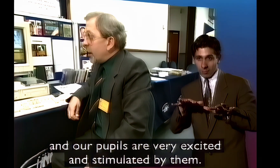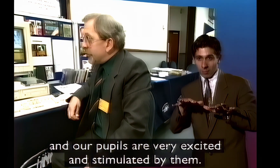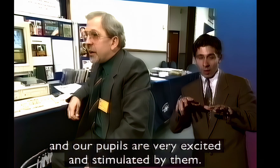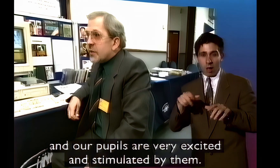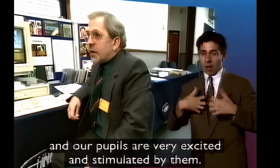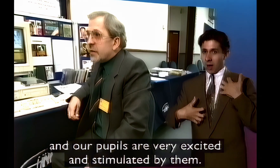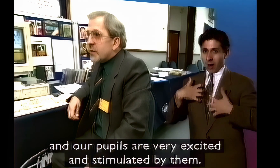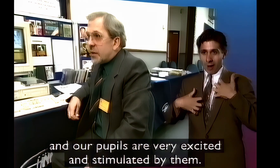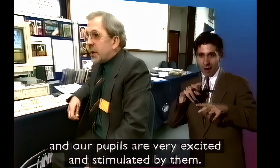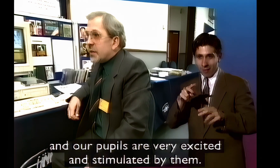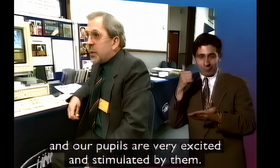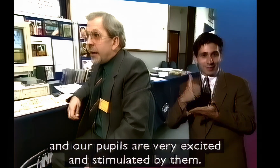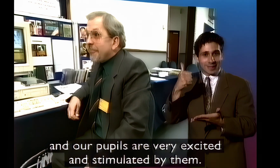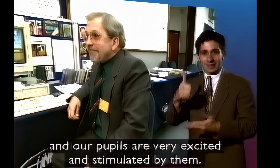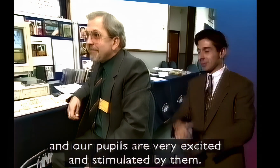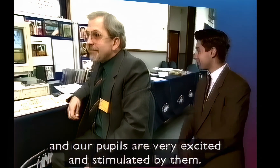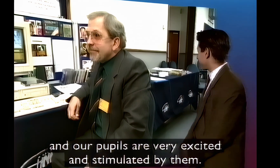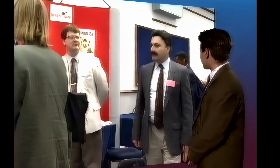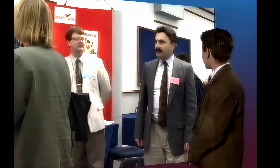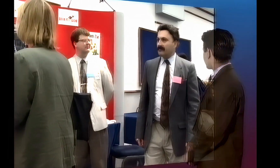very excited and stimulated by them.